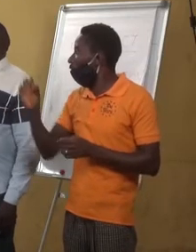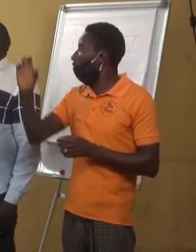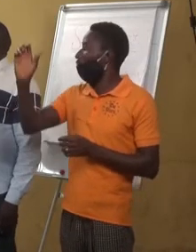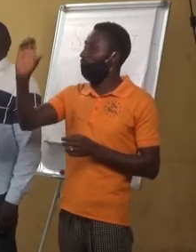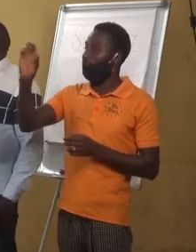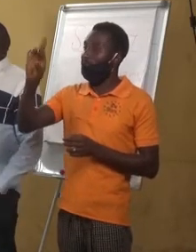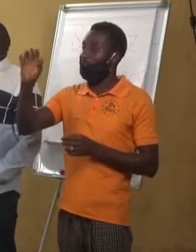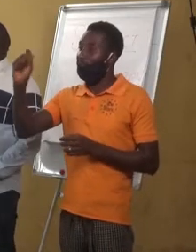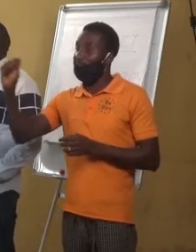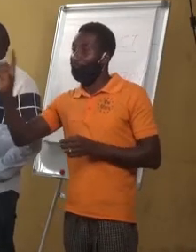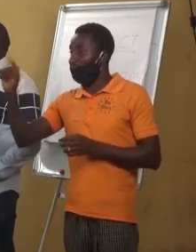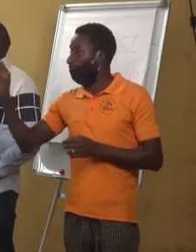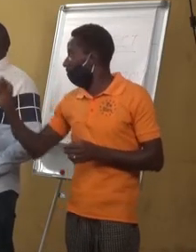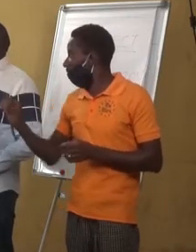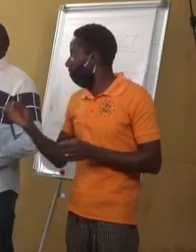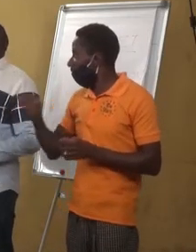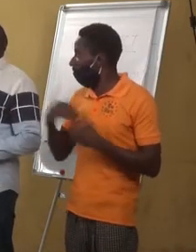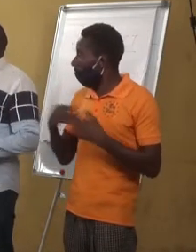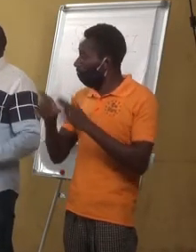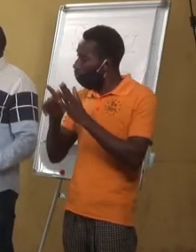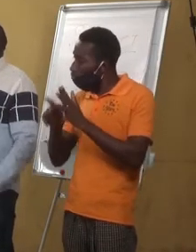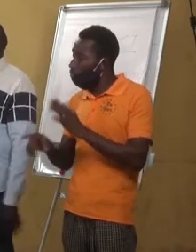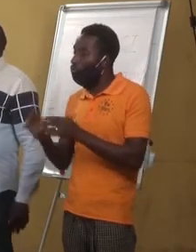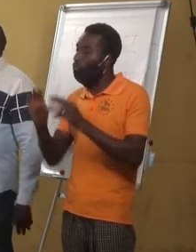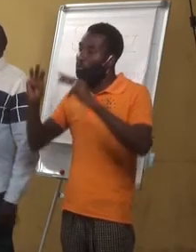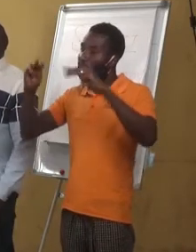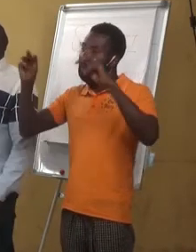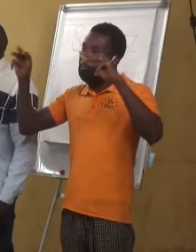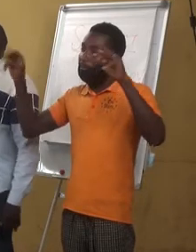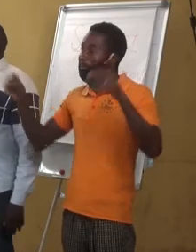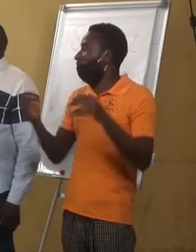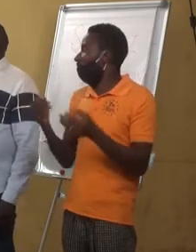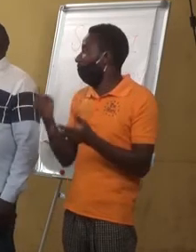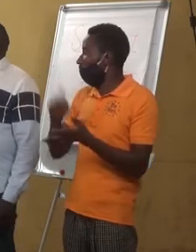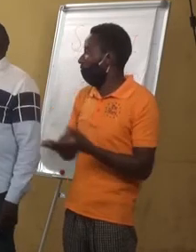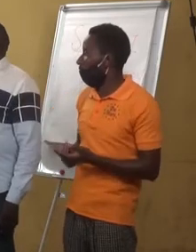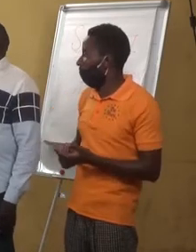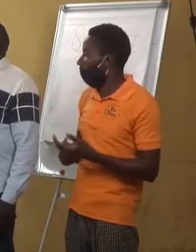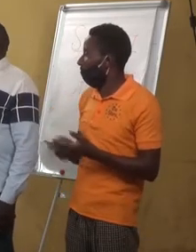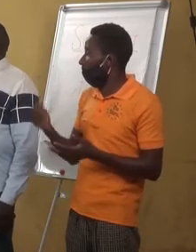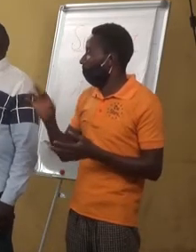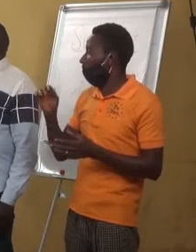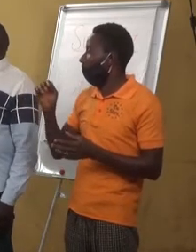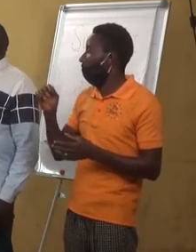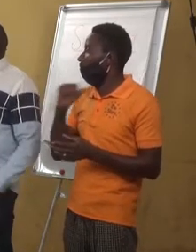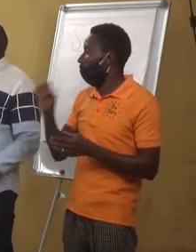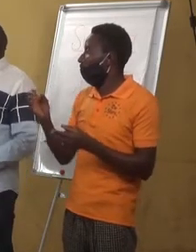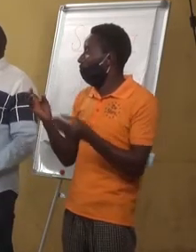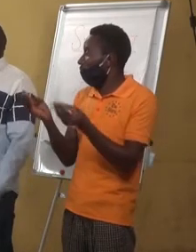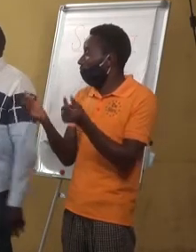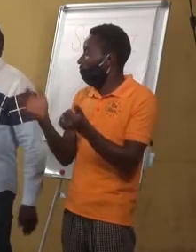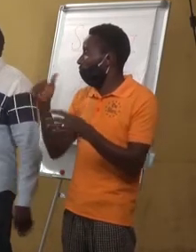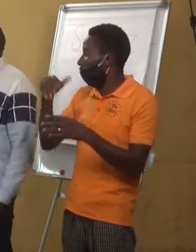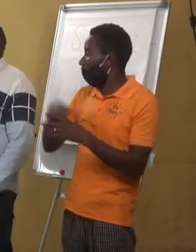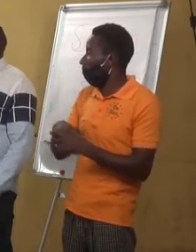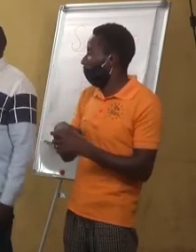3, they have low melting and boiling point. Number 4, they are insoluble in polar